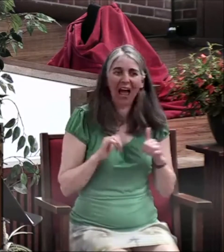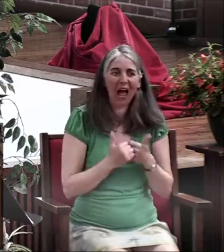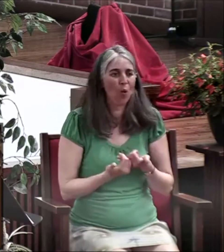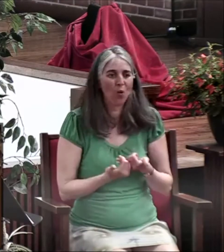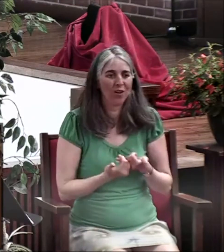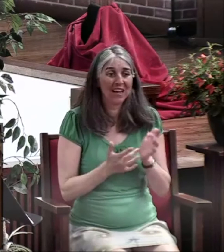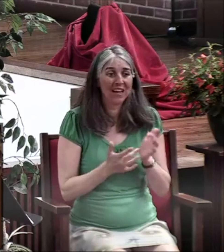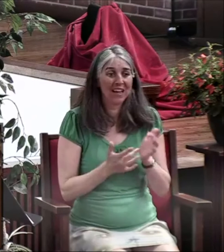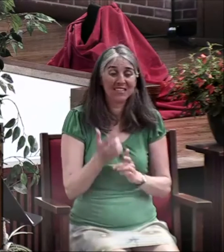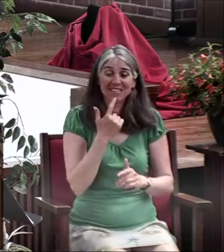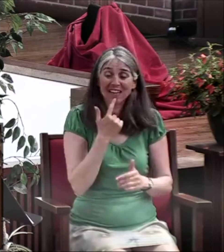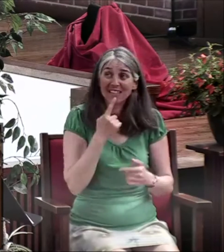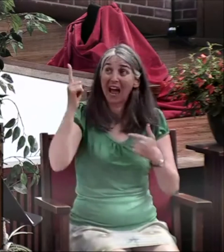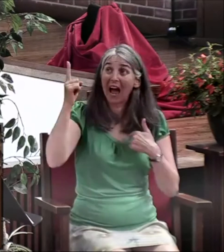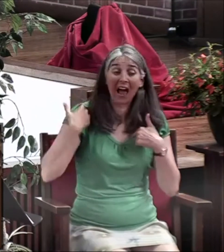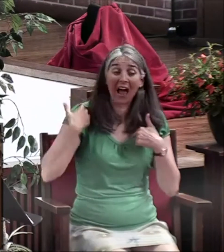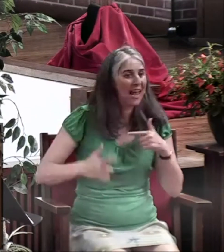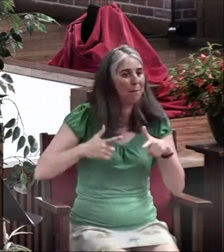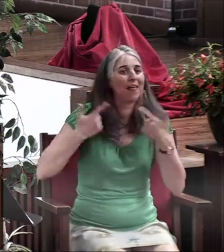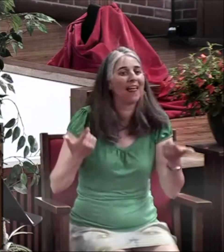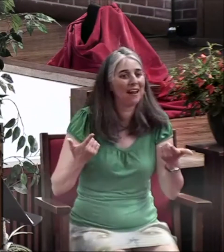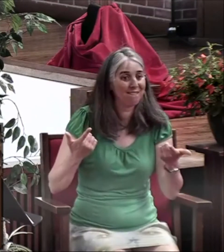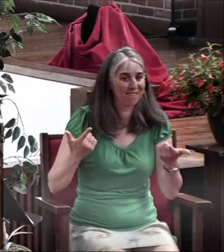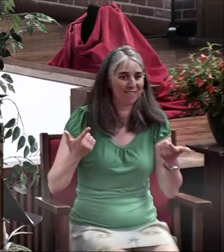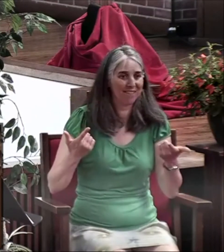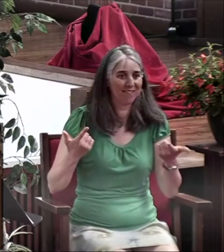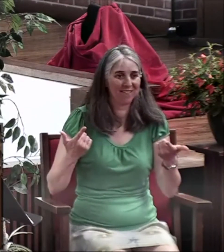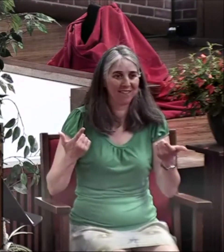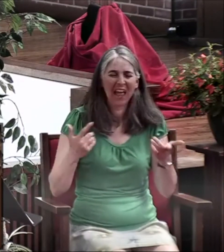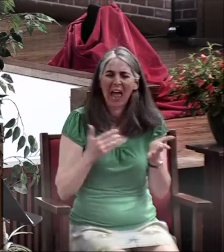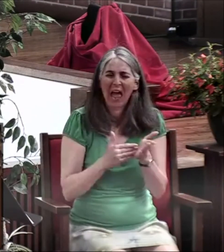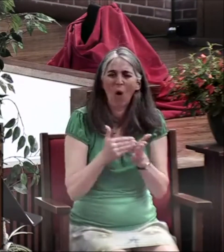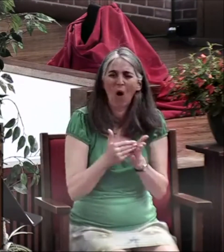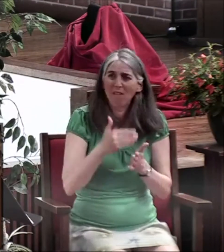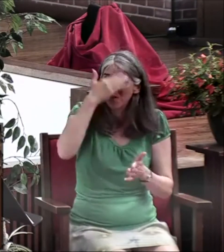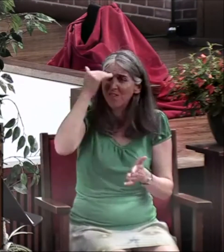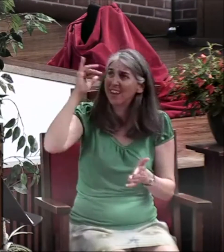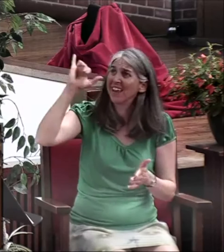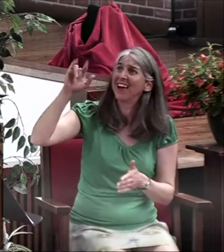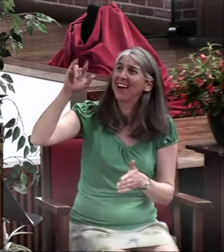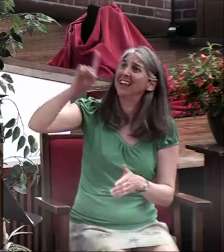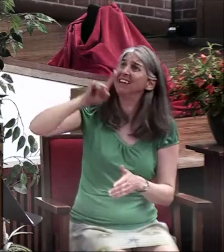And Jesus says, I am the life. How often we forget that, don't we?